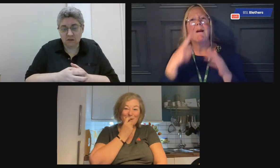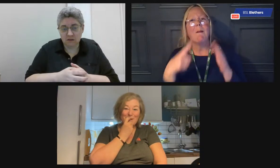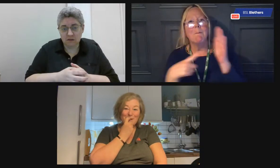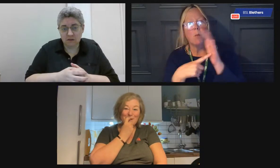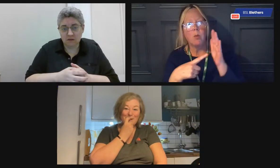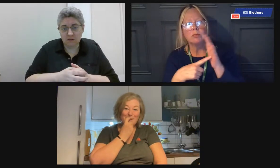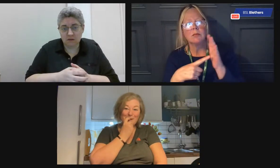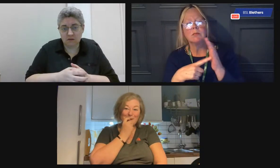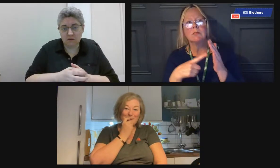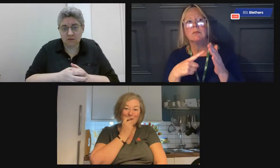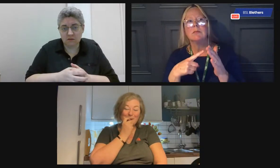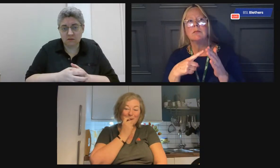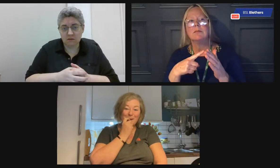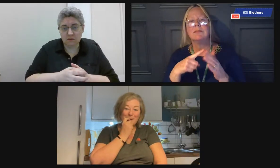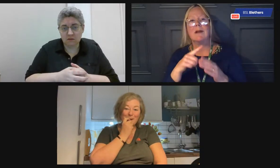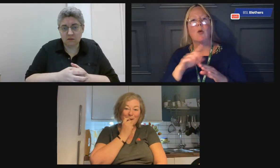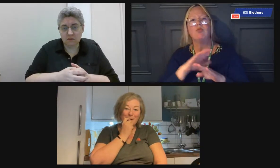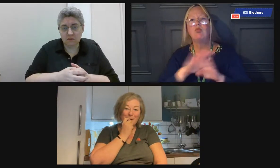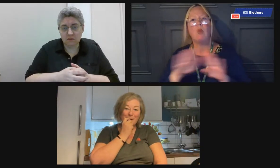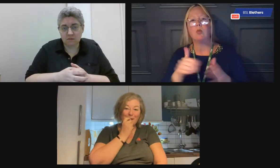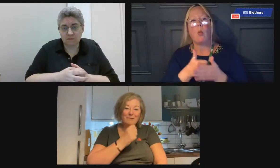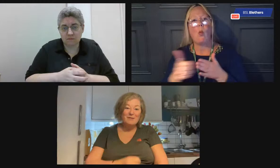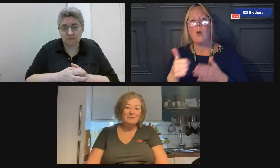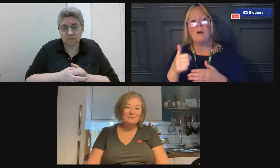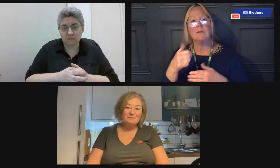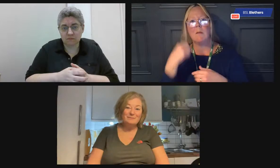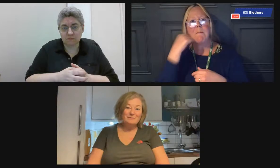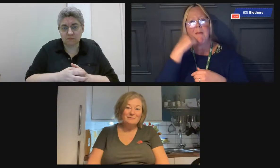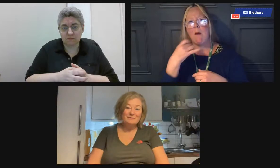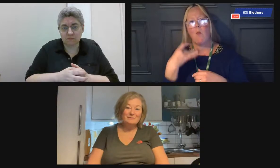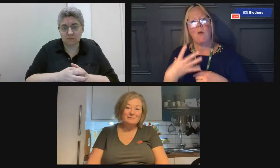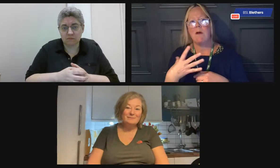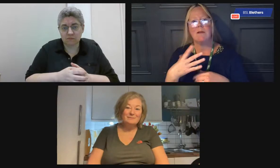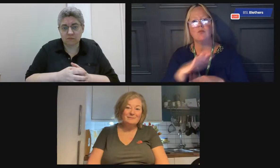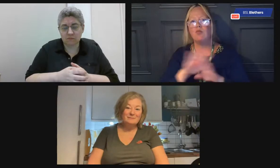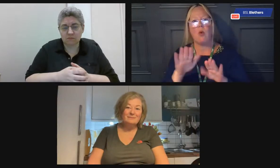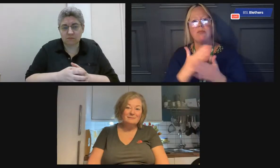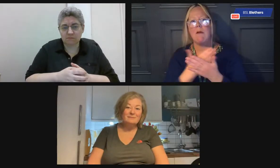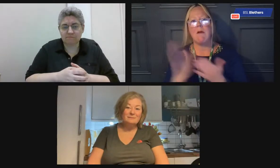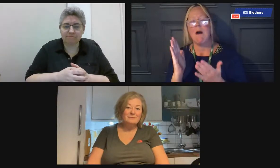can understand though. I mean, I think it's important that